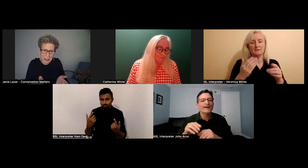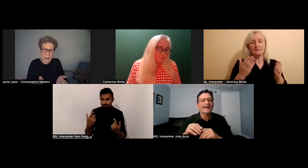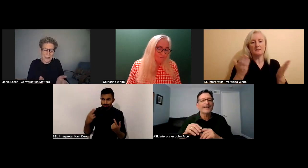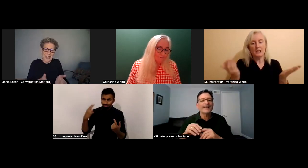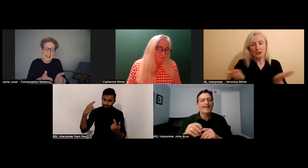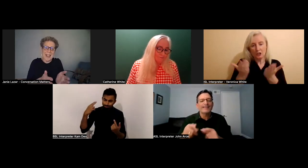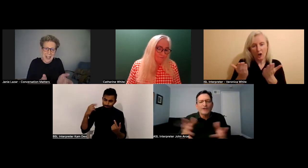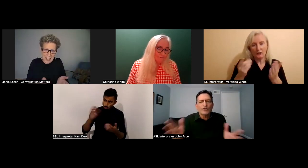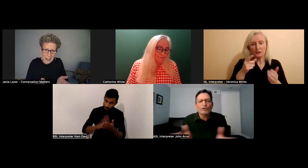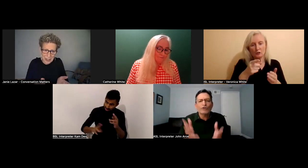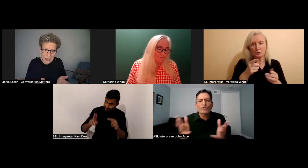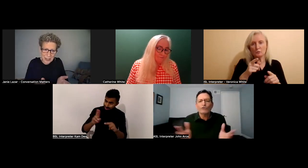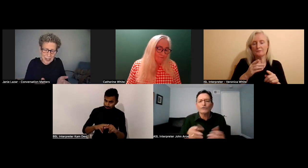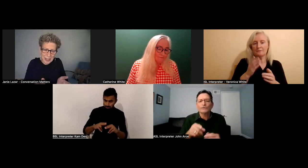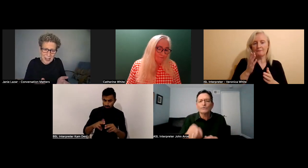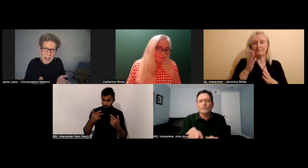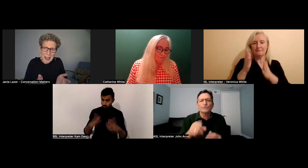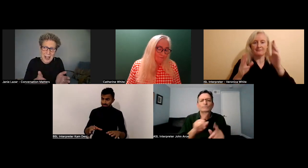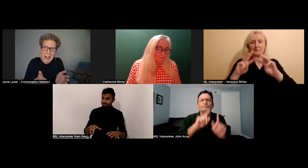you to engage,